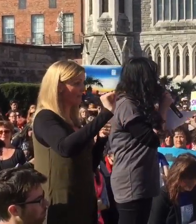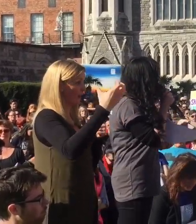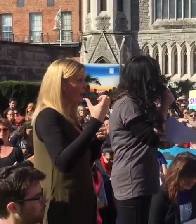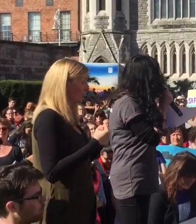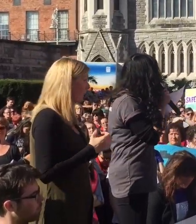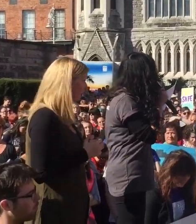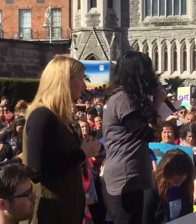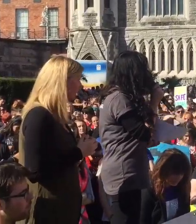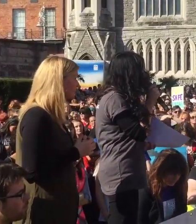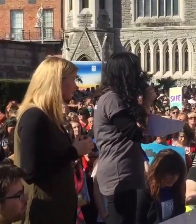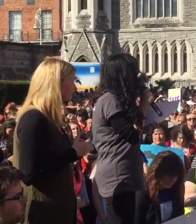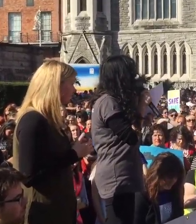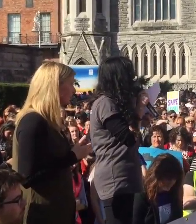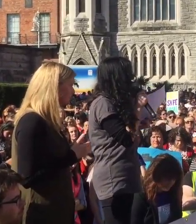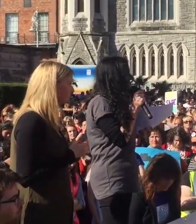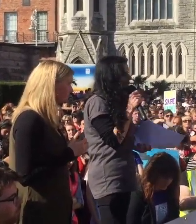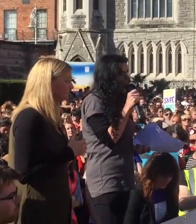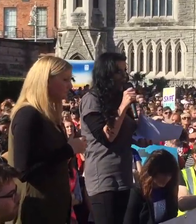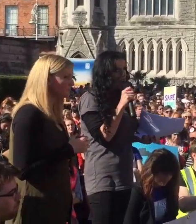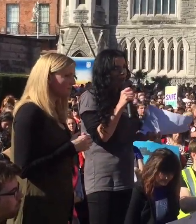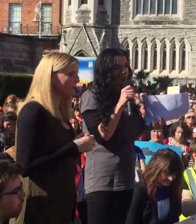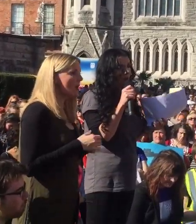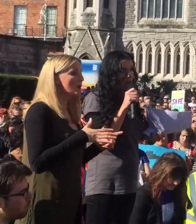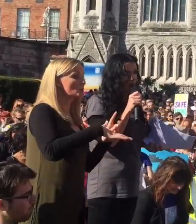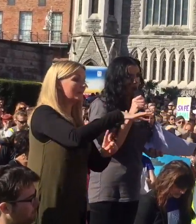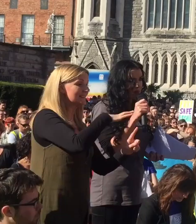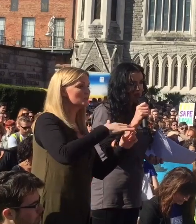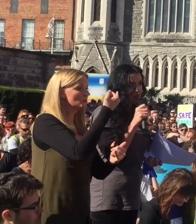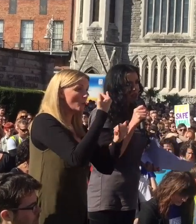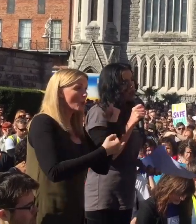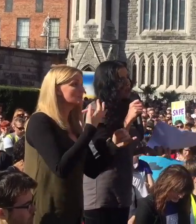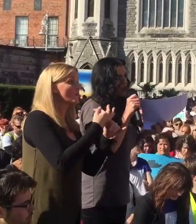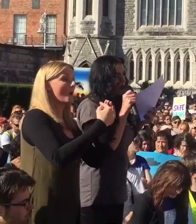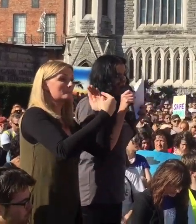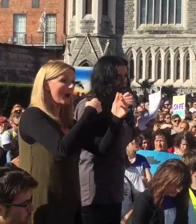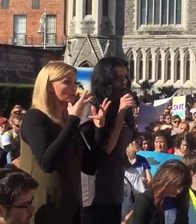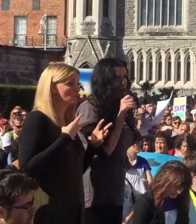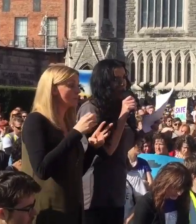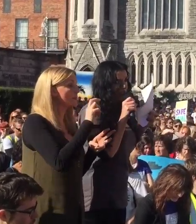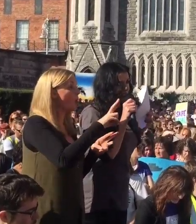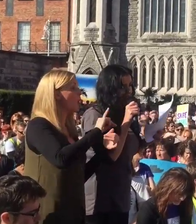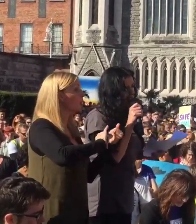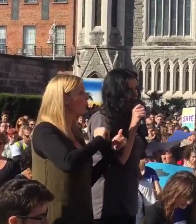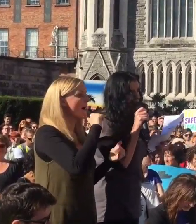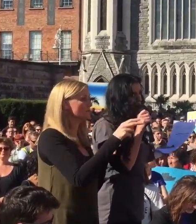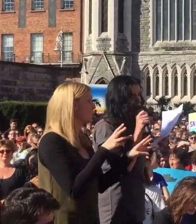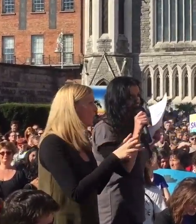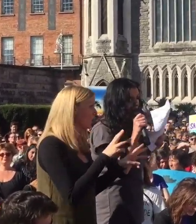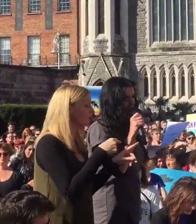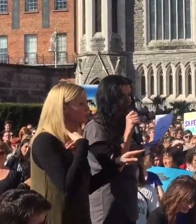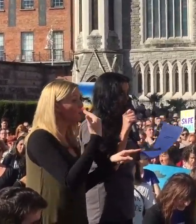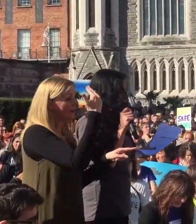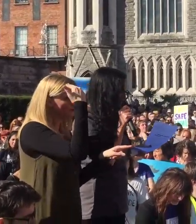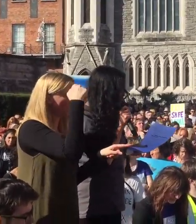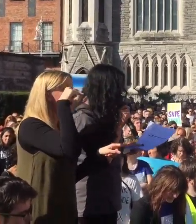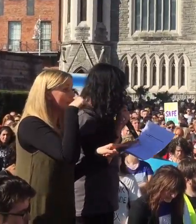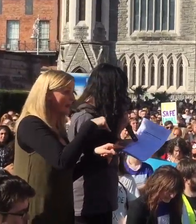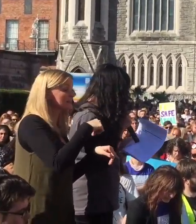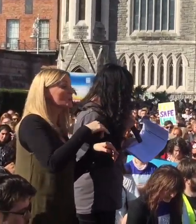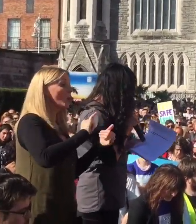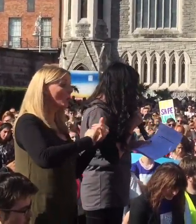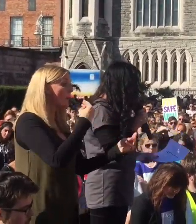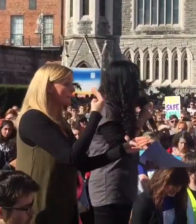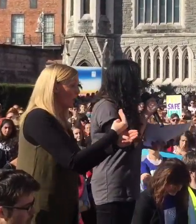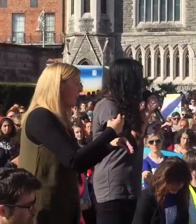The situation is significantly worse for no-income or migrant women, so we know that this falls hardest on the